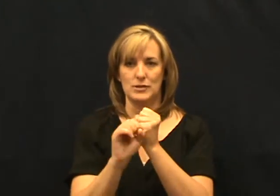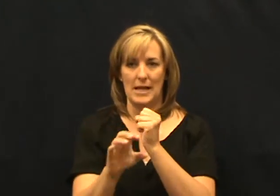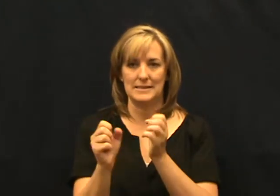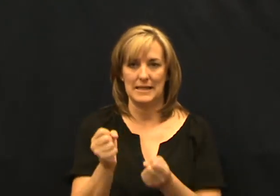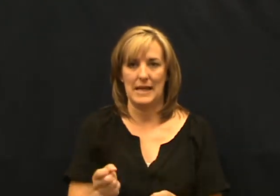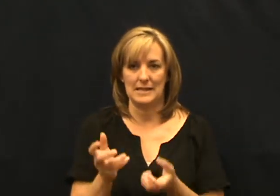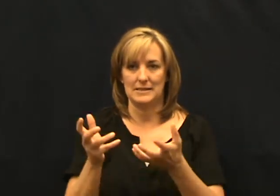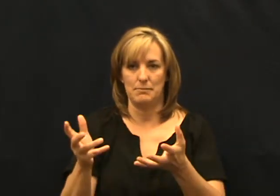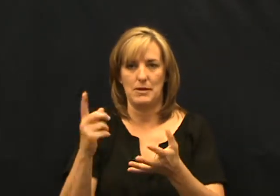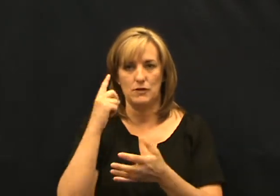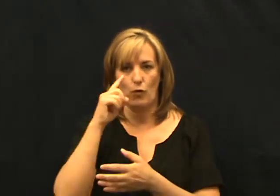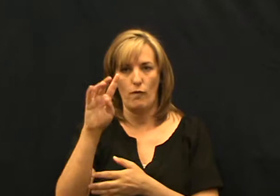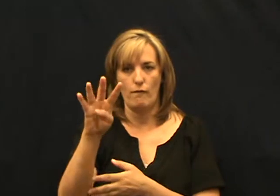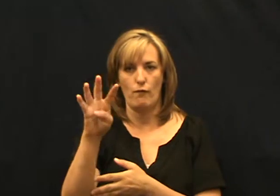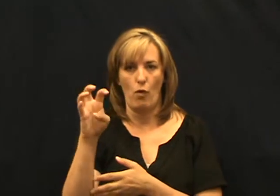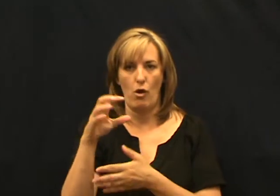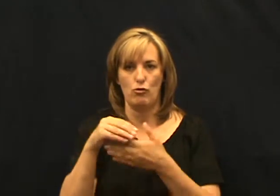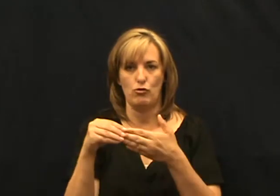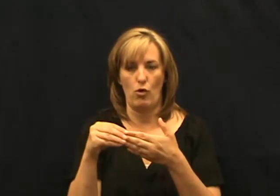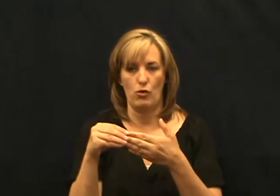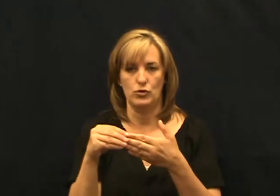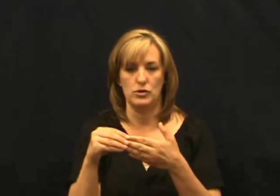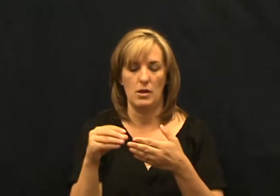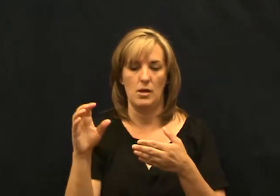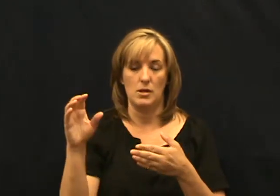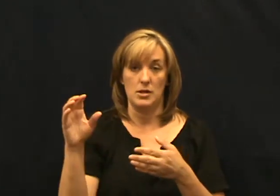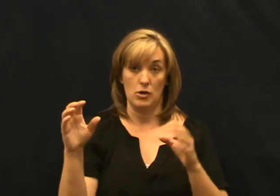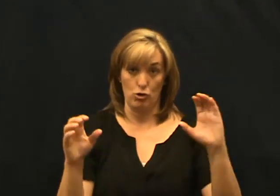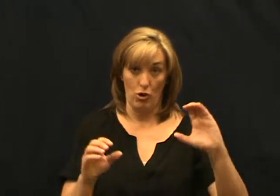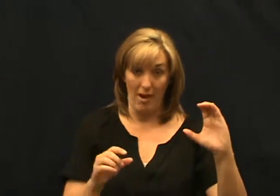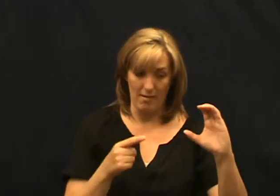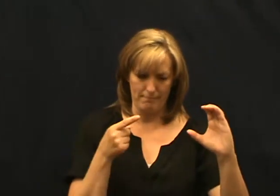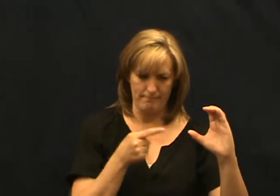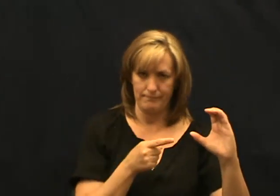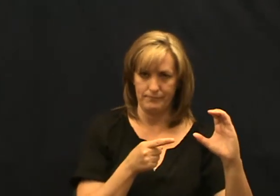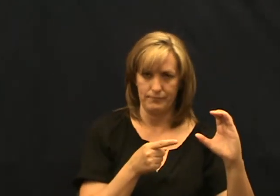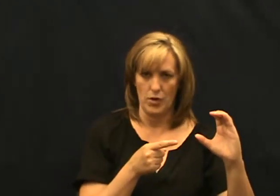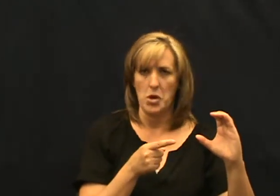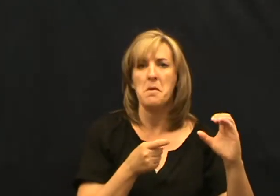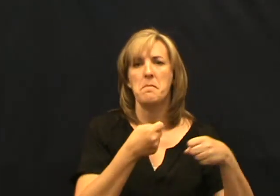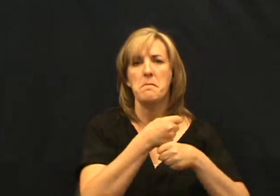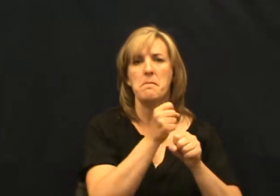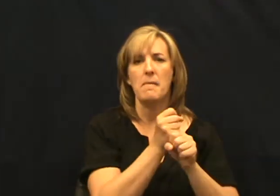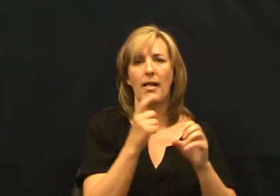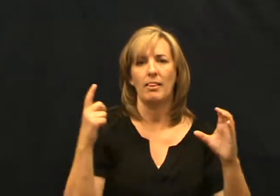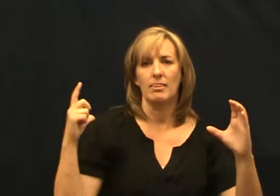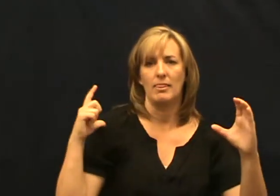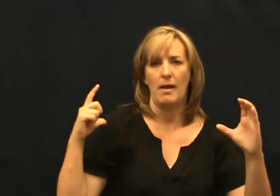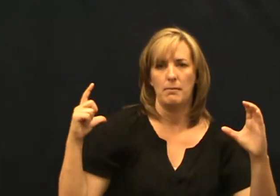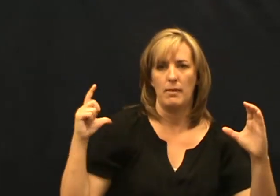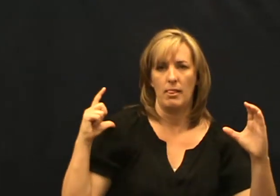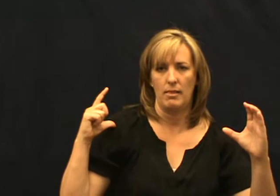the corresponding credit? We've created a liability by promising to pay, so we credit accounts payable